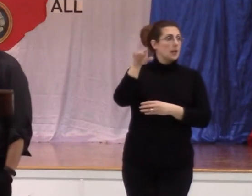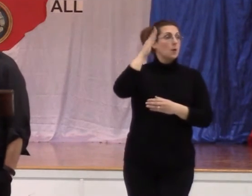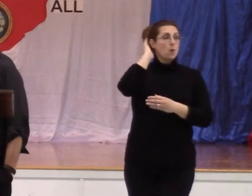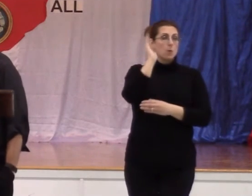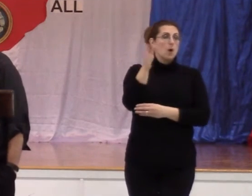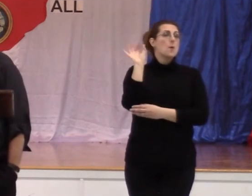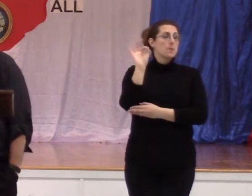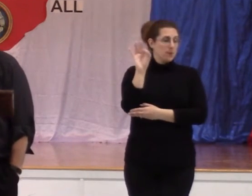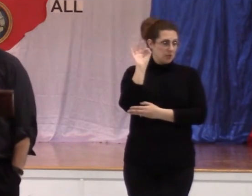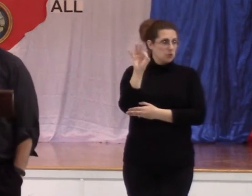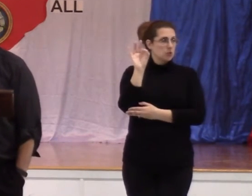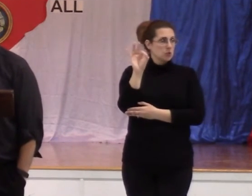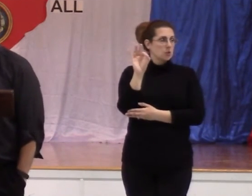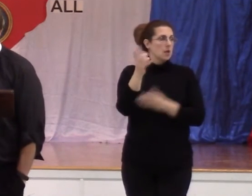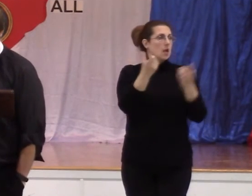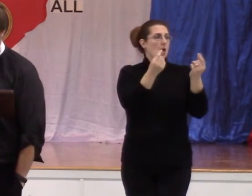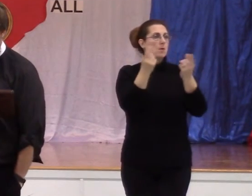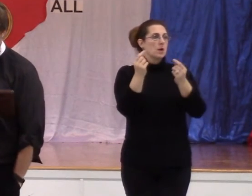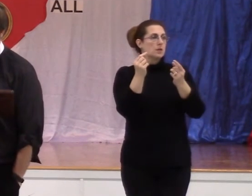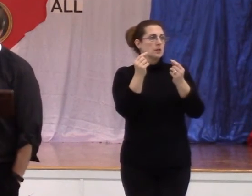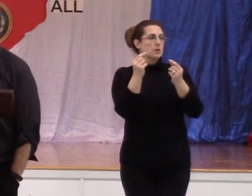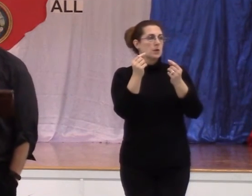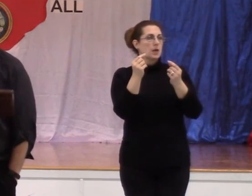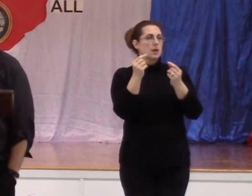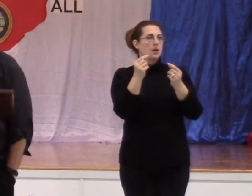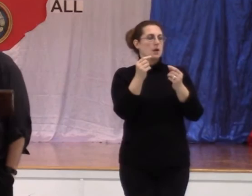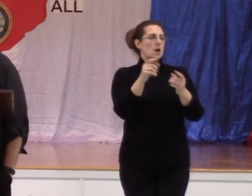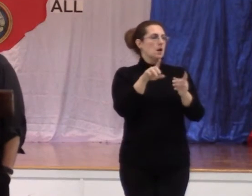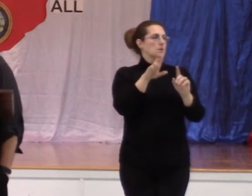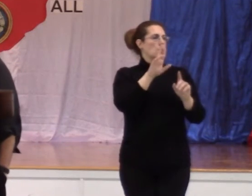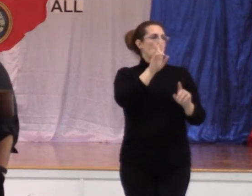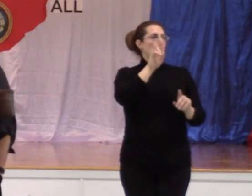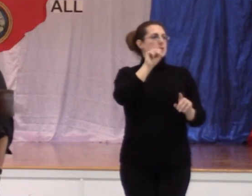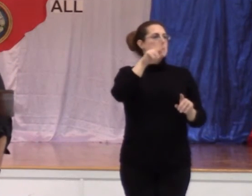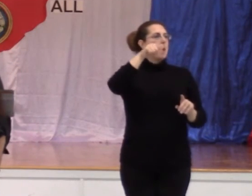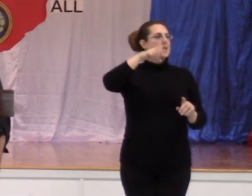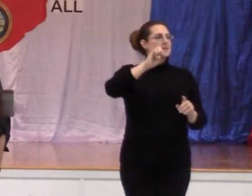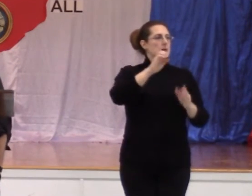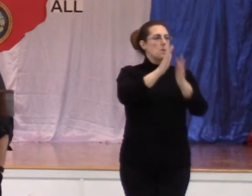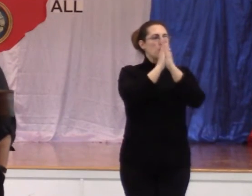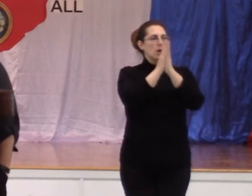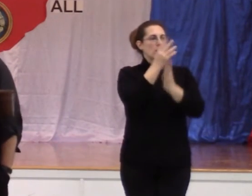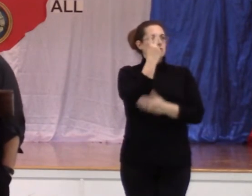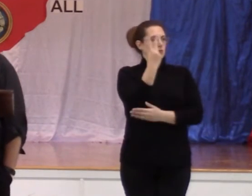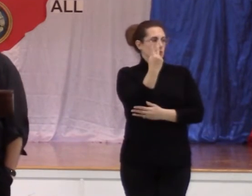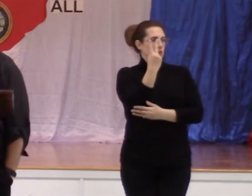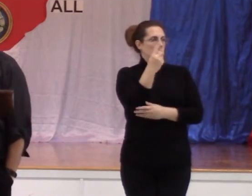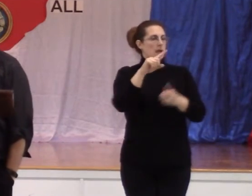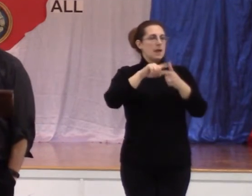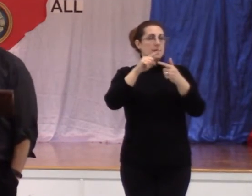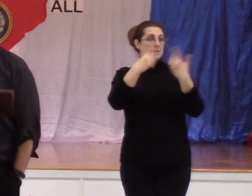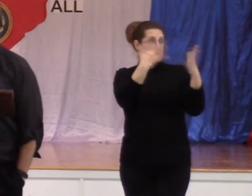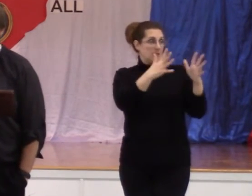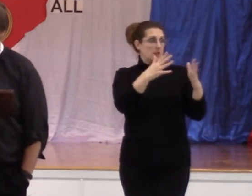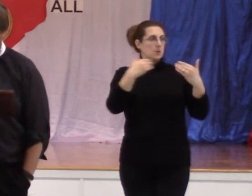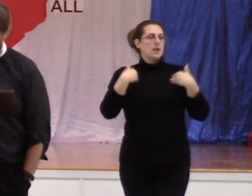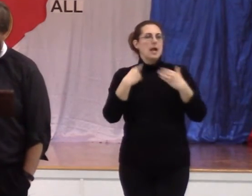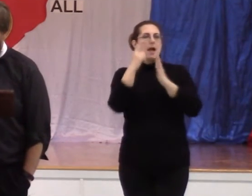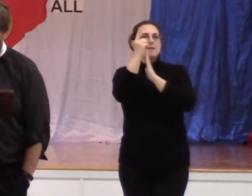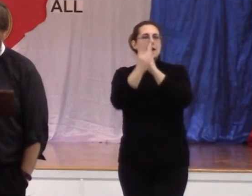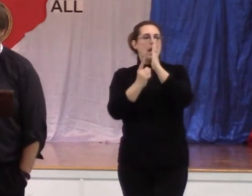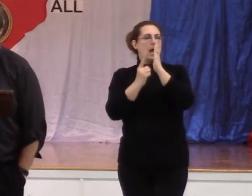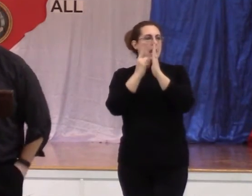preacher, and we will be doing responsive prayer too. So I encourage you to go to that. And then after that, we have about an hour and a half break